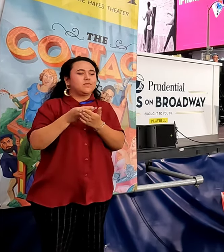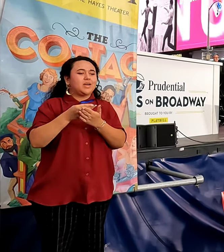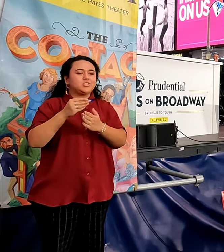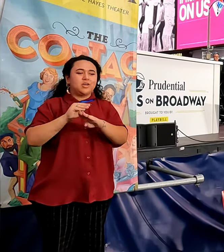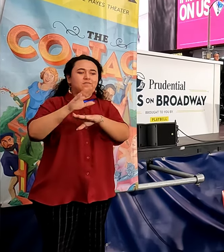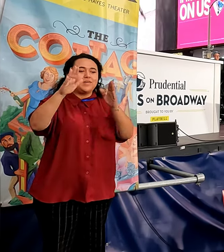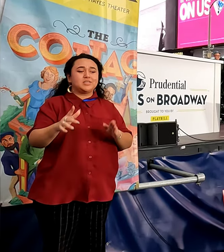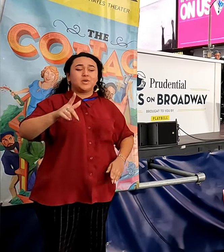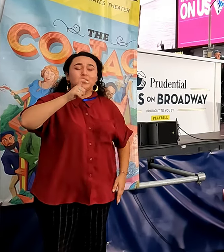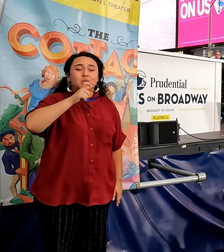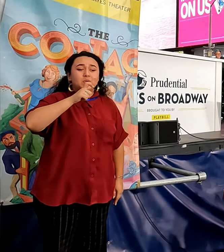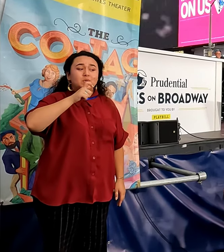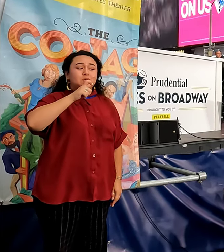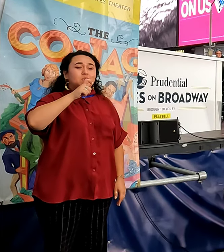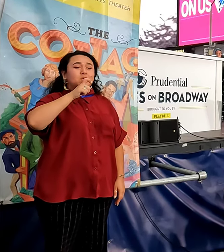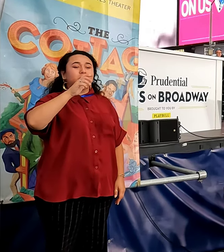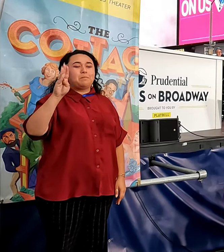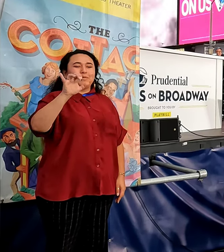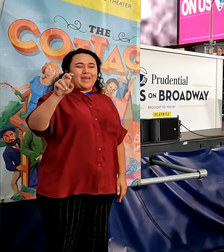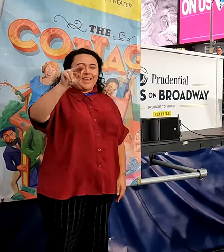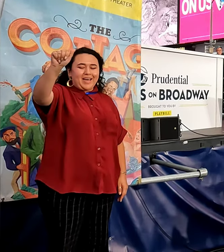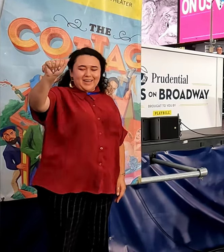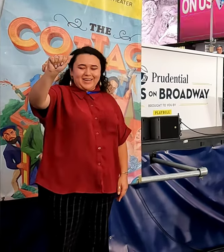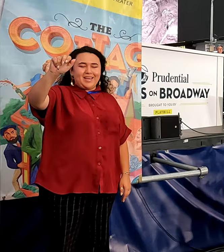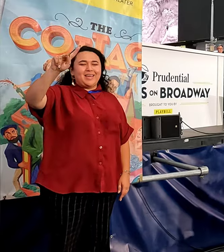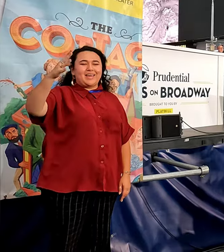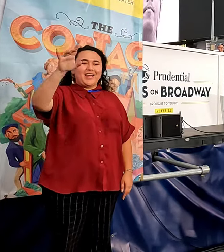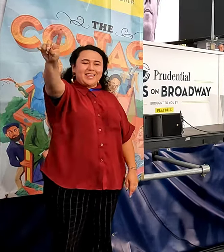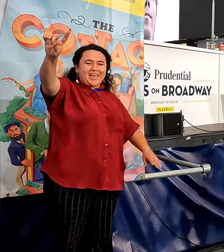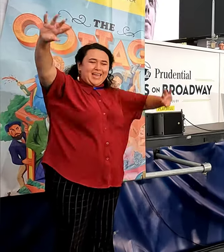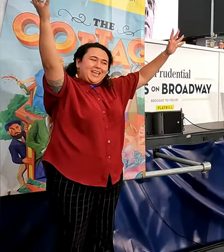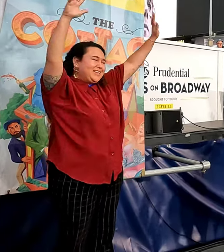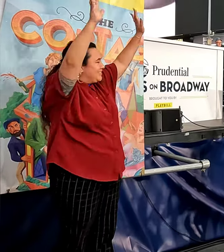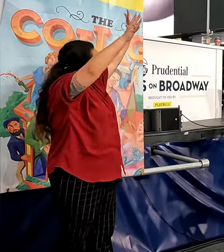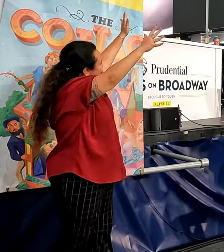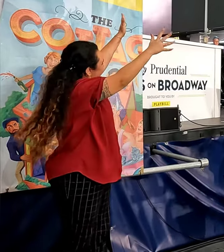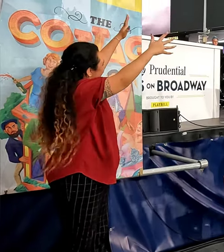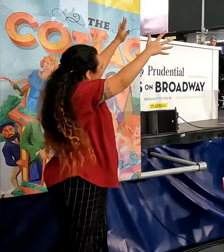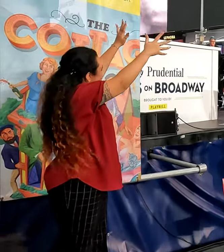Advisor is Brianna Kaleen.